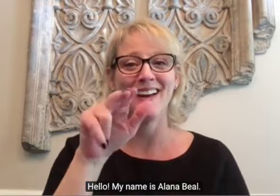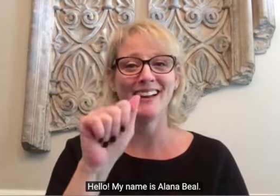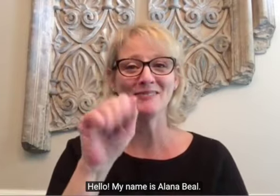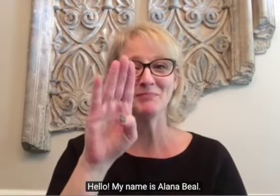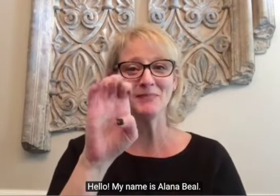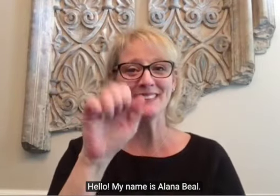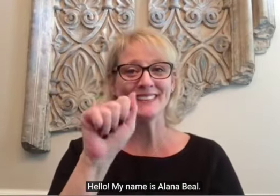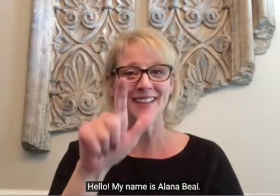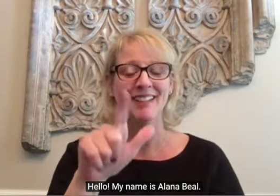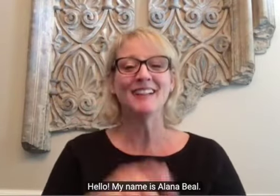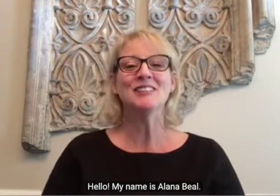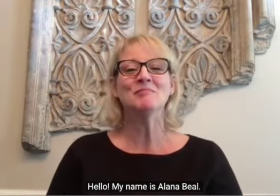Hello, my name is Alana Beal.